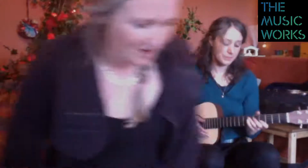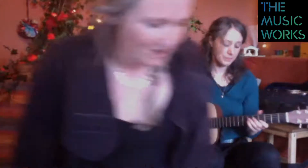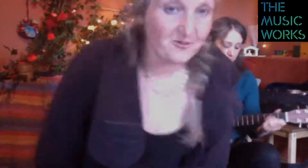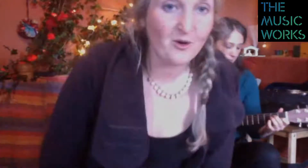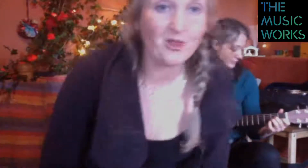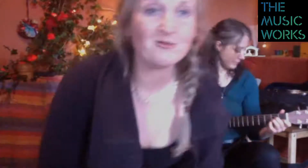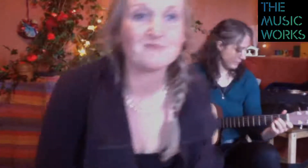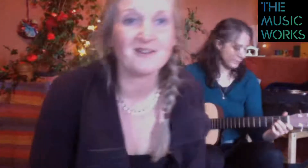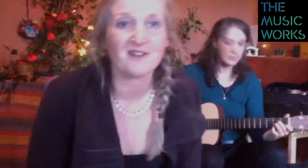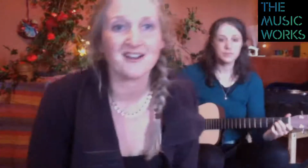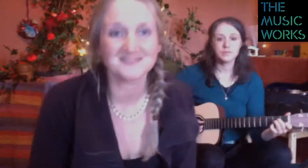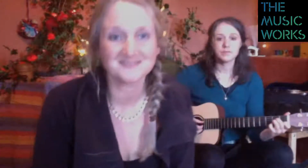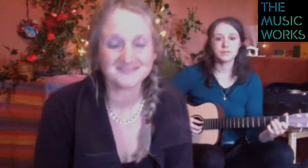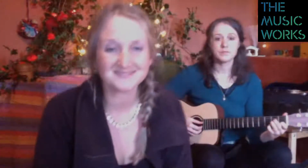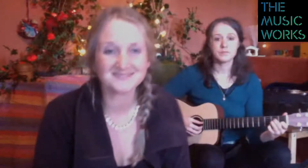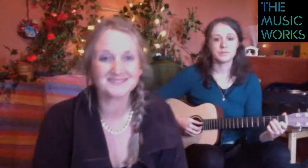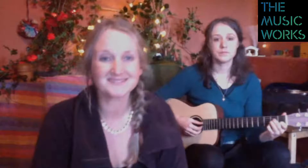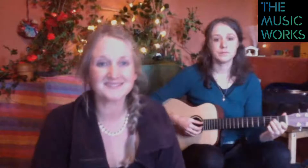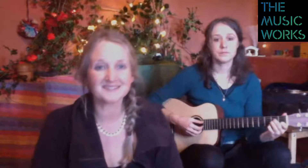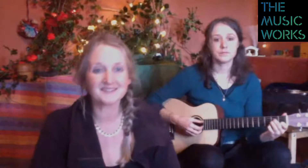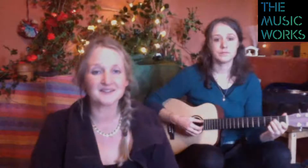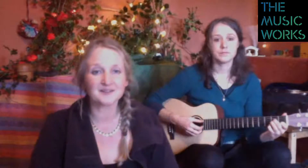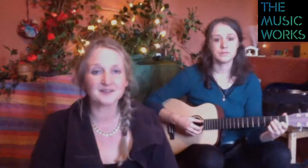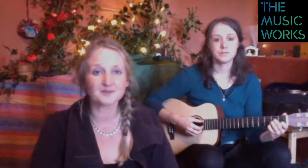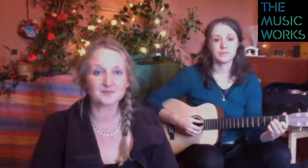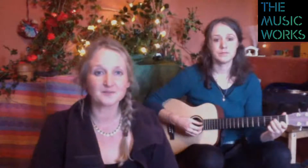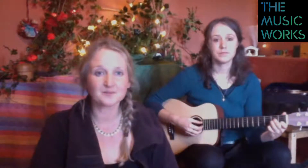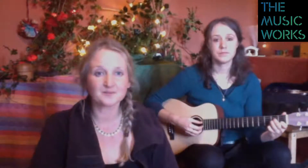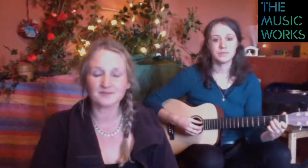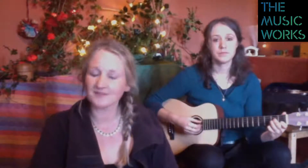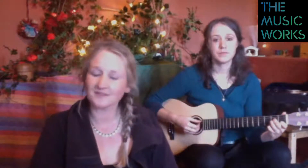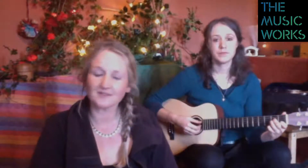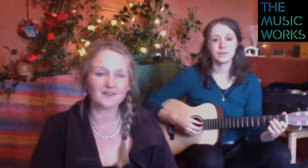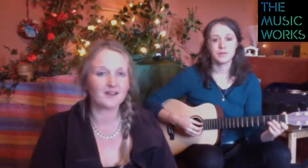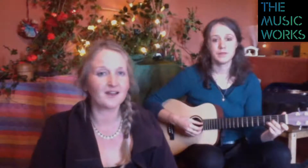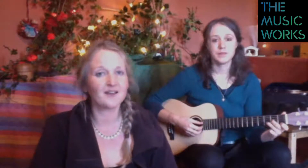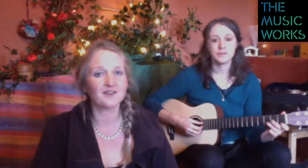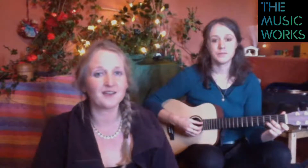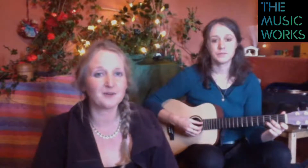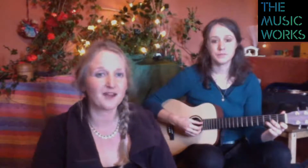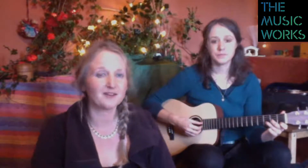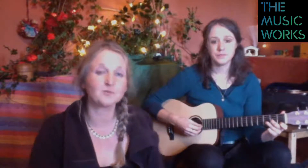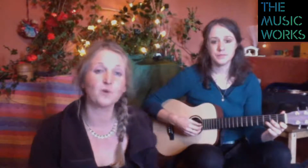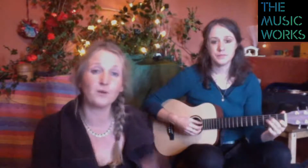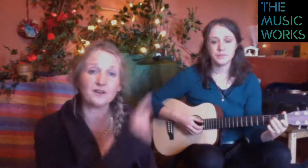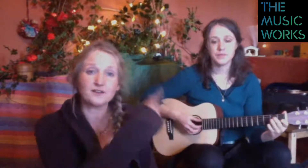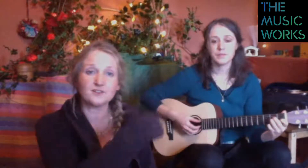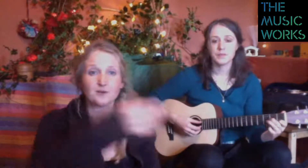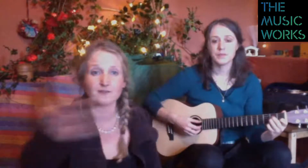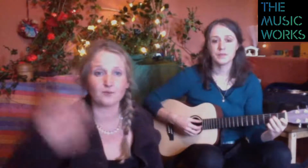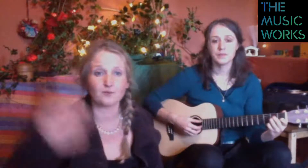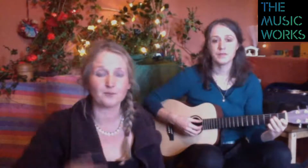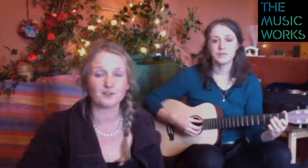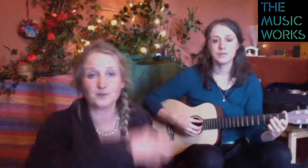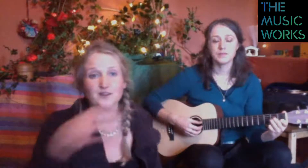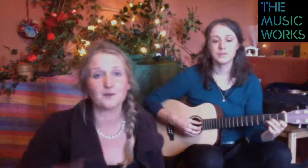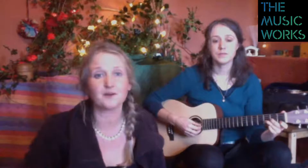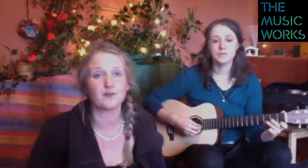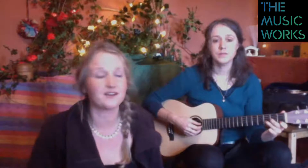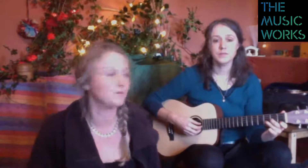for the river. Yeah, let's do that one live, and then I'll sort out a video for the piece like a river one. Sorry, I got them the wrong way around. That's my mistake. We're